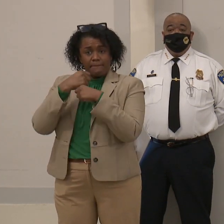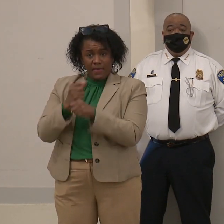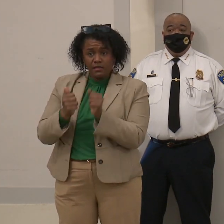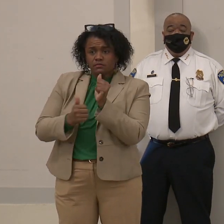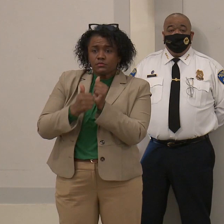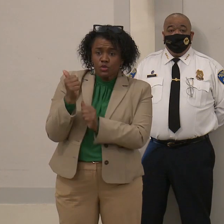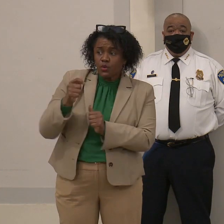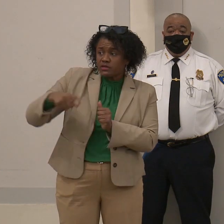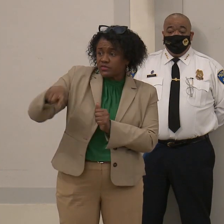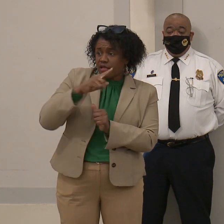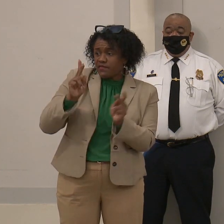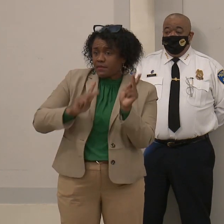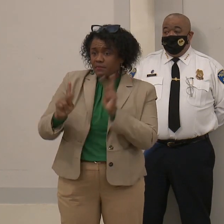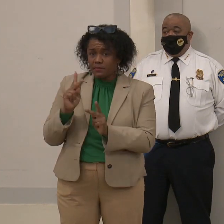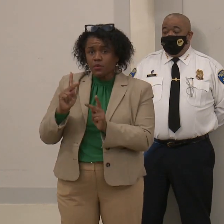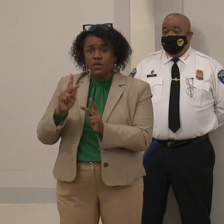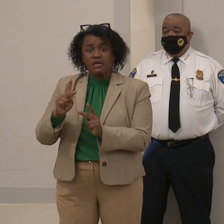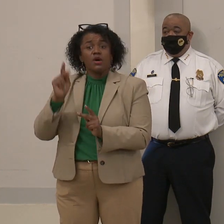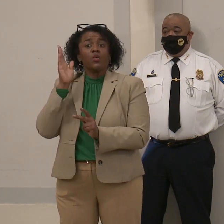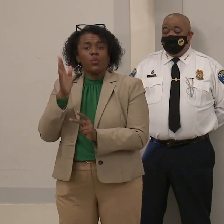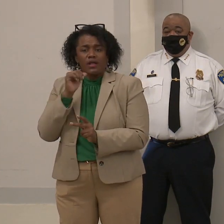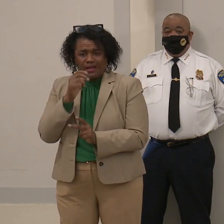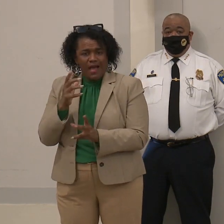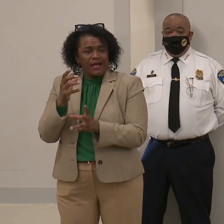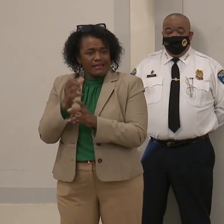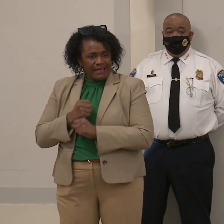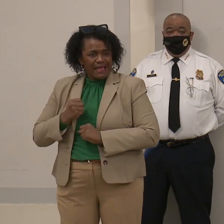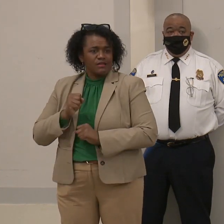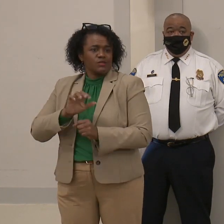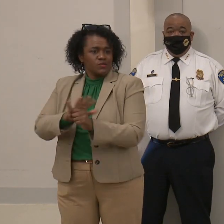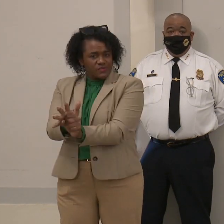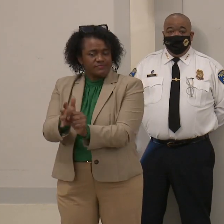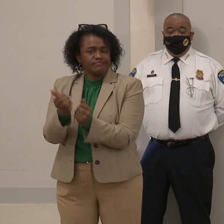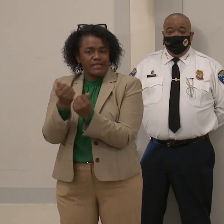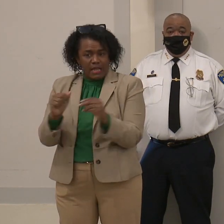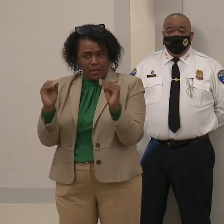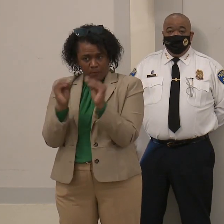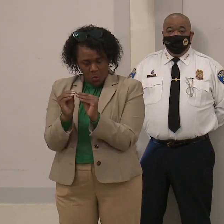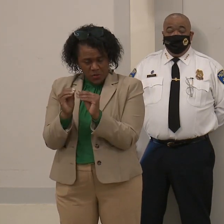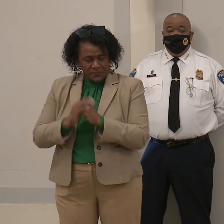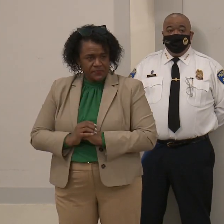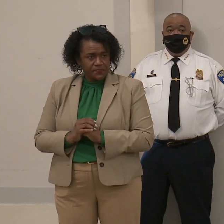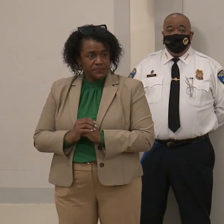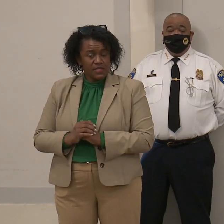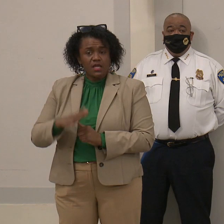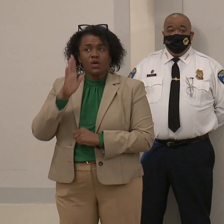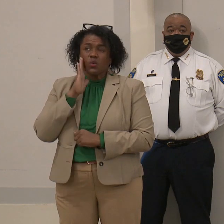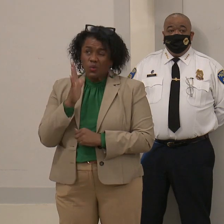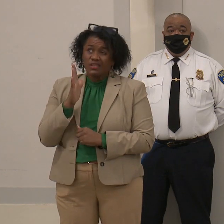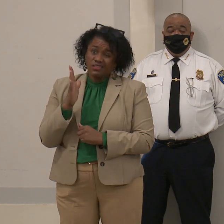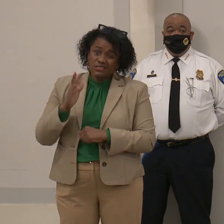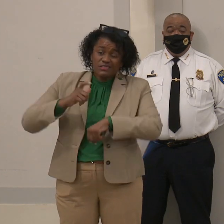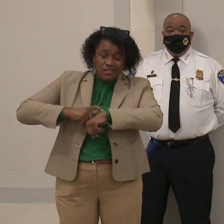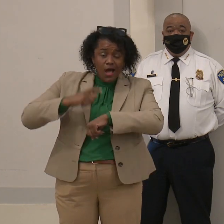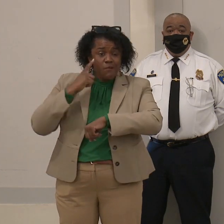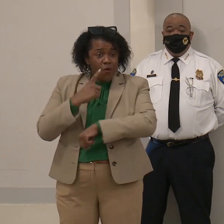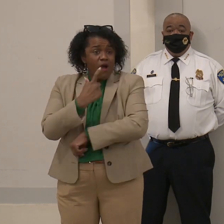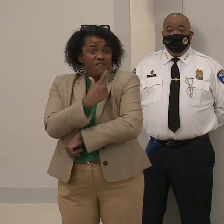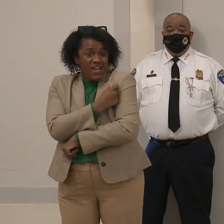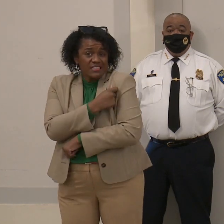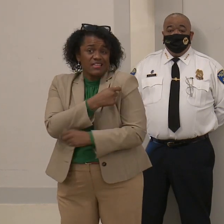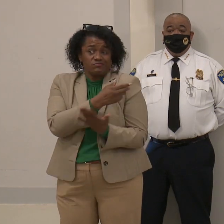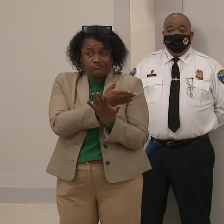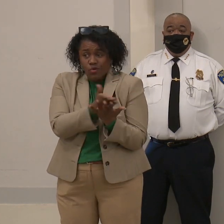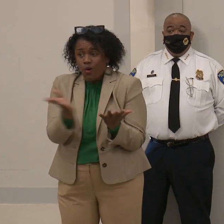of the population that is immune so we can prevent transmission of infection between people. It will take time to vaccinate all